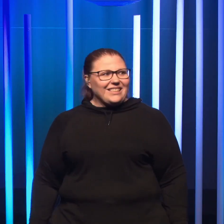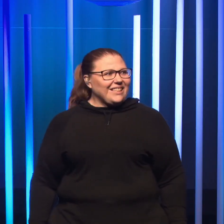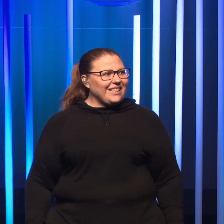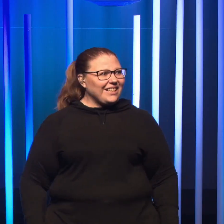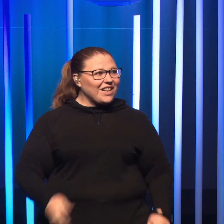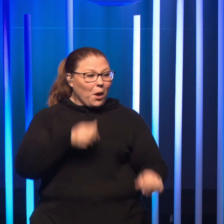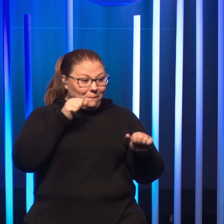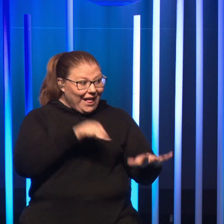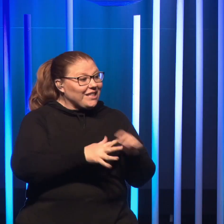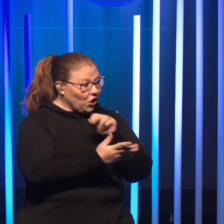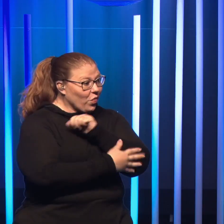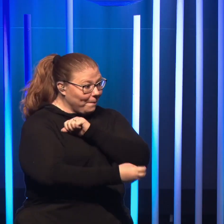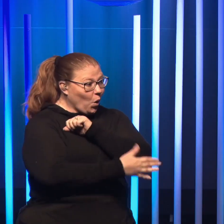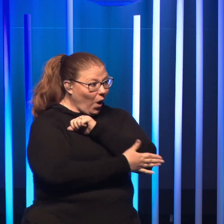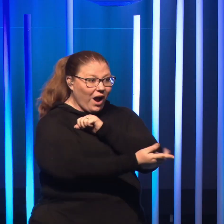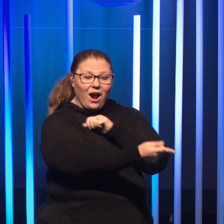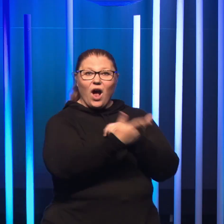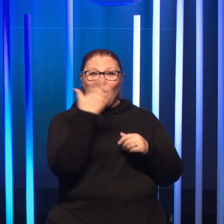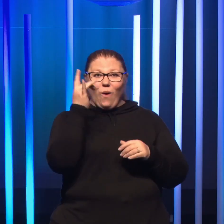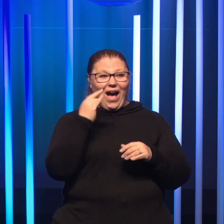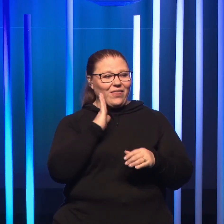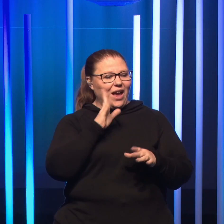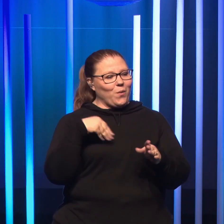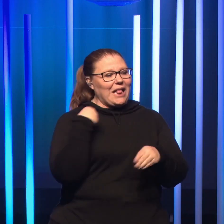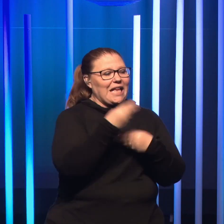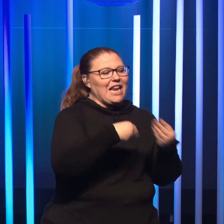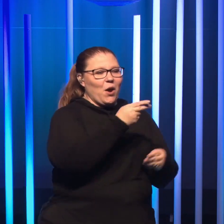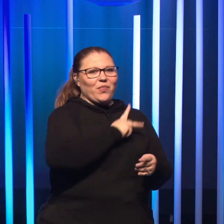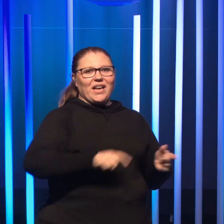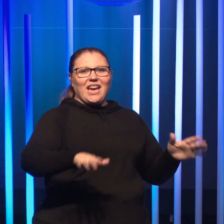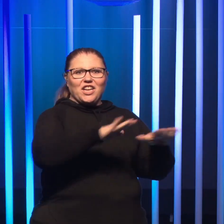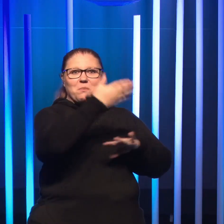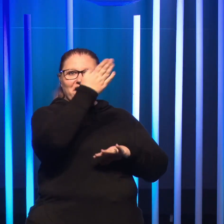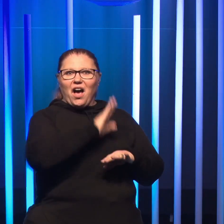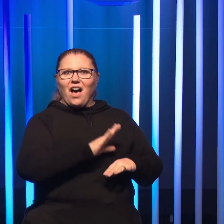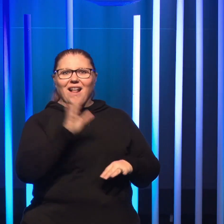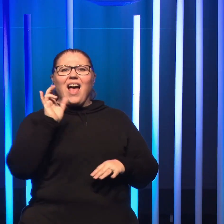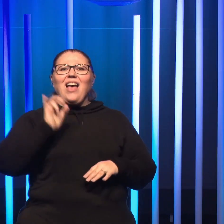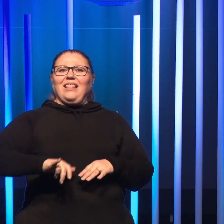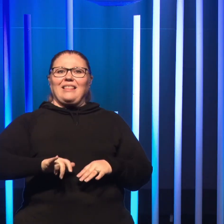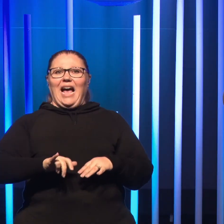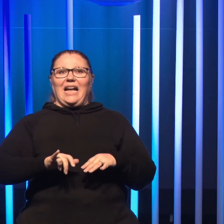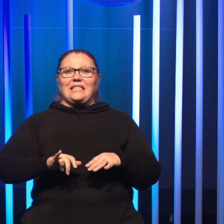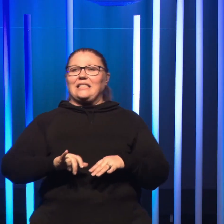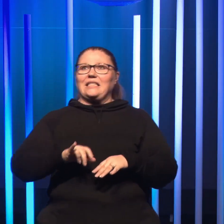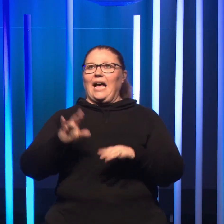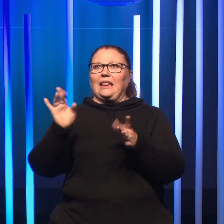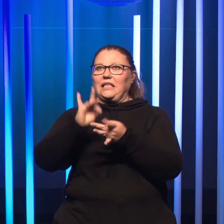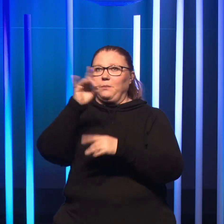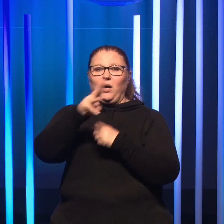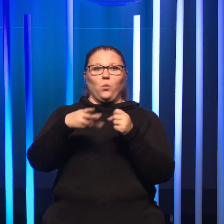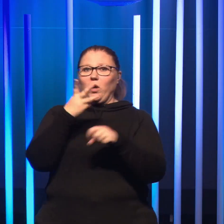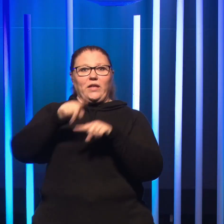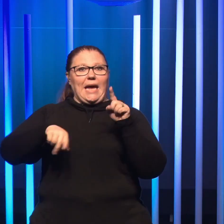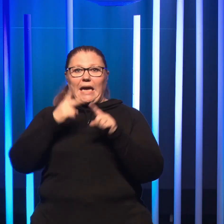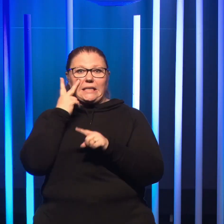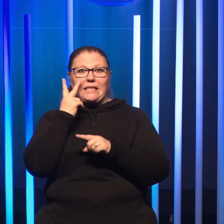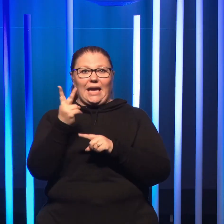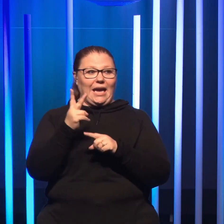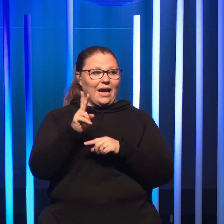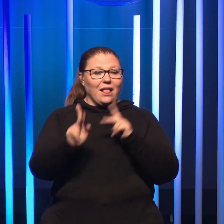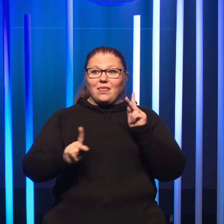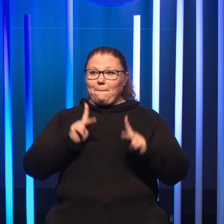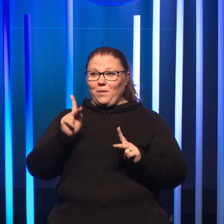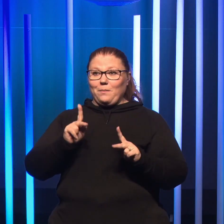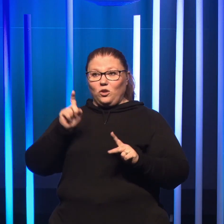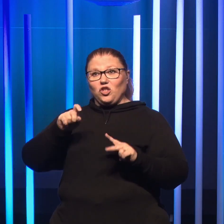No, blessed are the poor, for they'll inherit the kingdom of God. And that is this unseen spirit world. They'll be able to see it. Those are the ones that